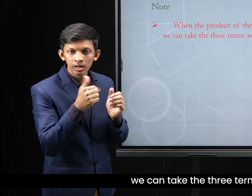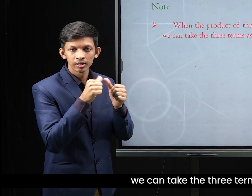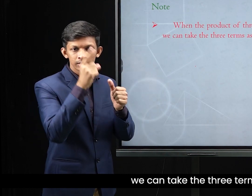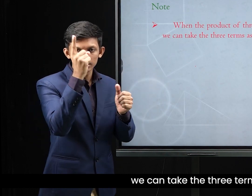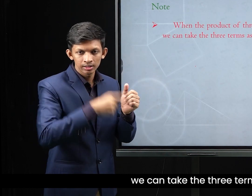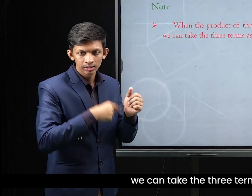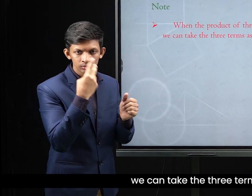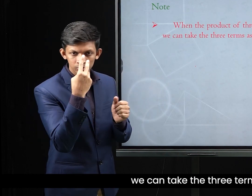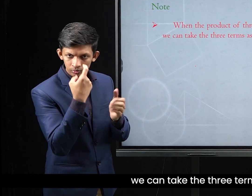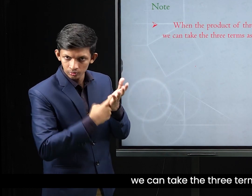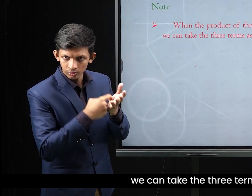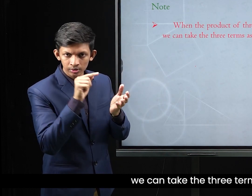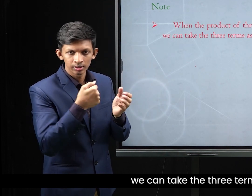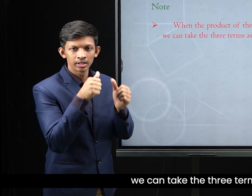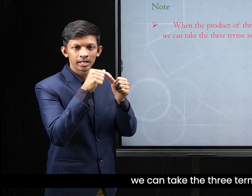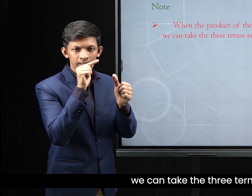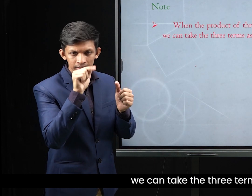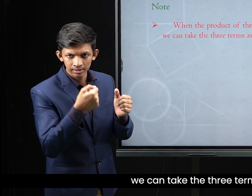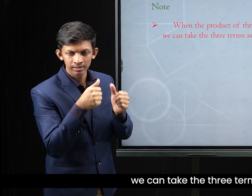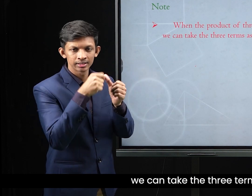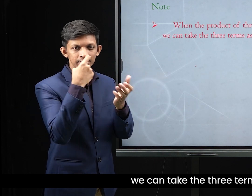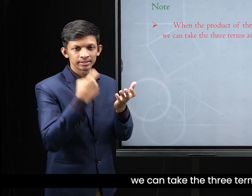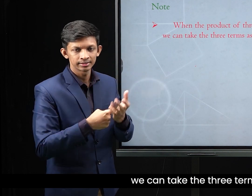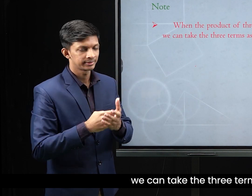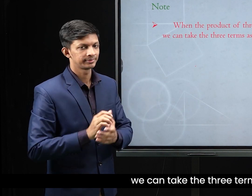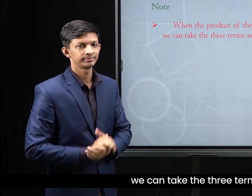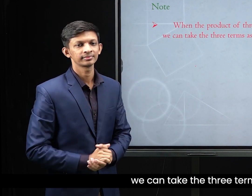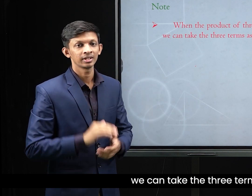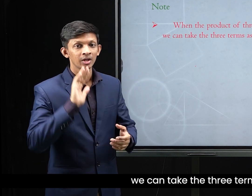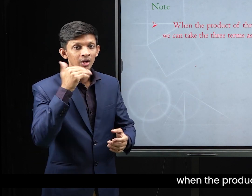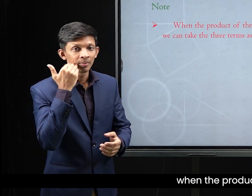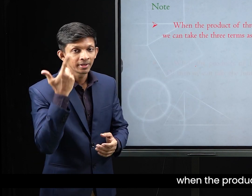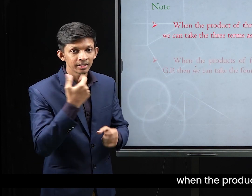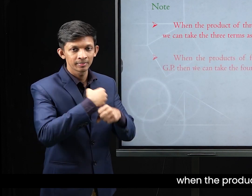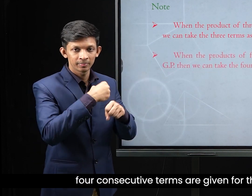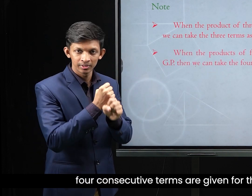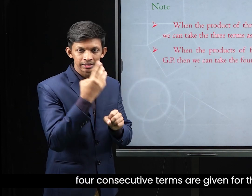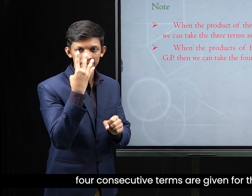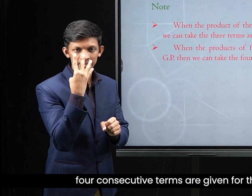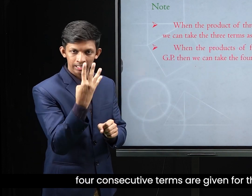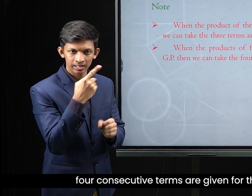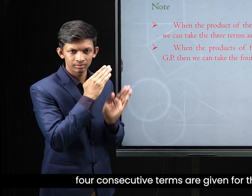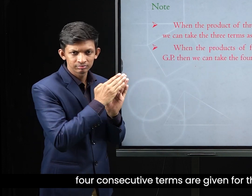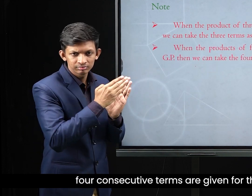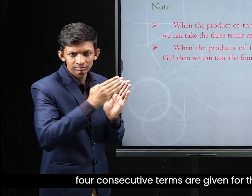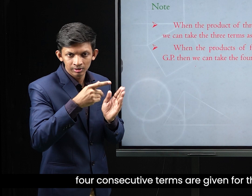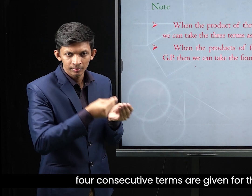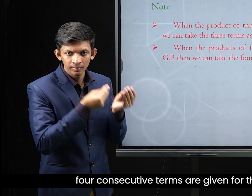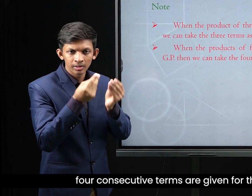as a by r, ar. When the product of four consecutive terms are given for a